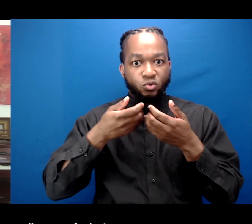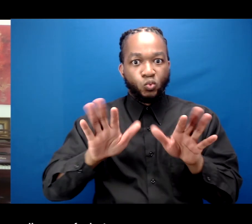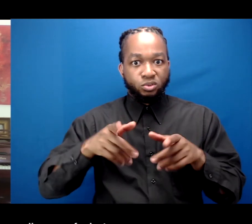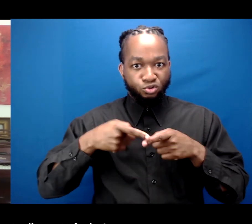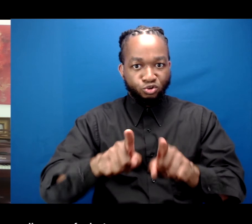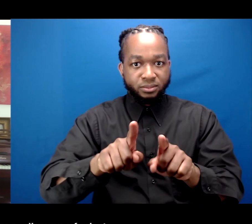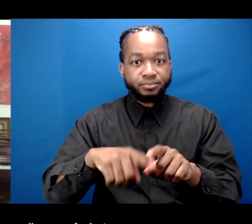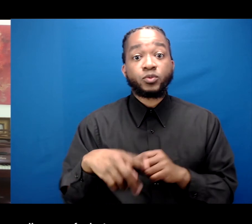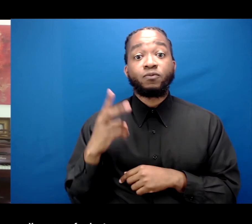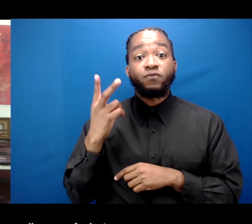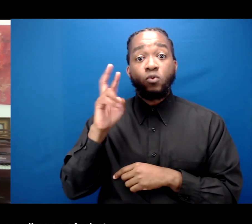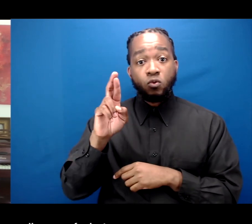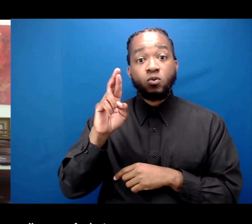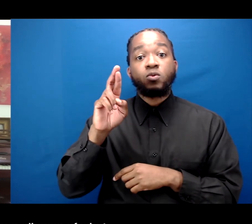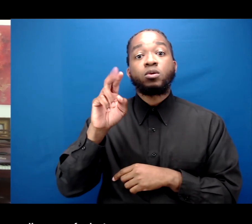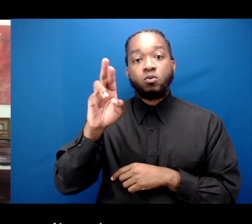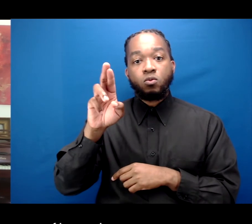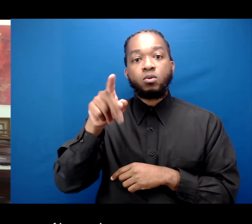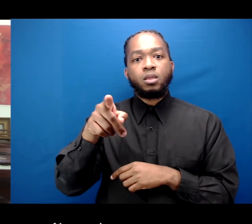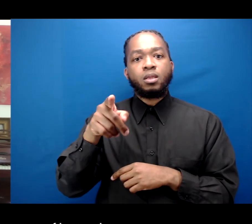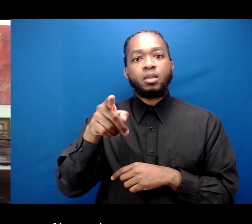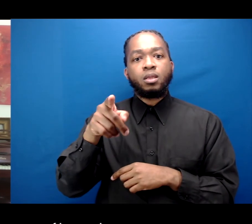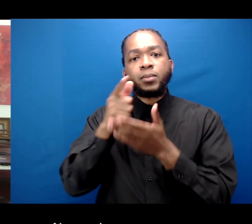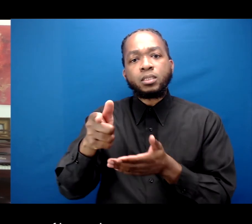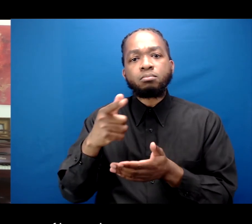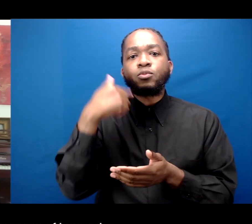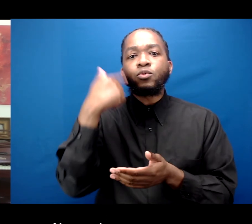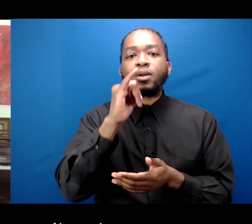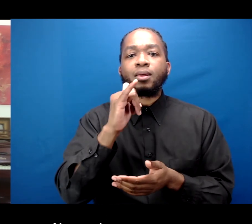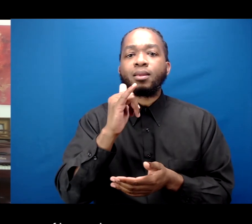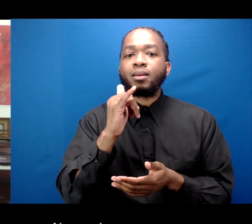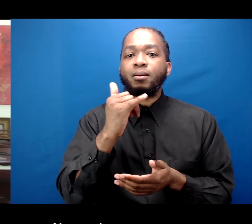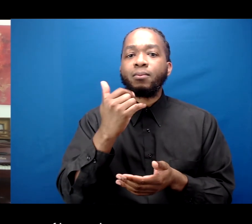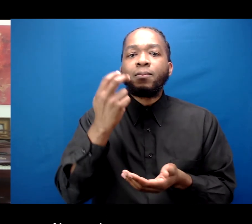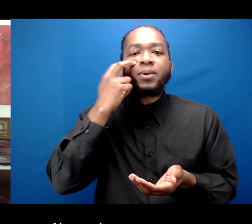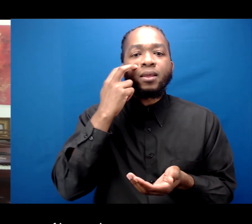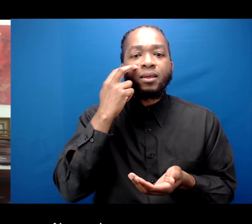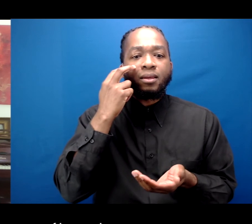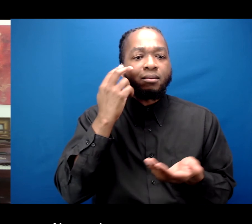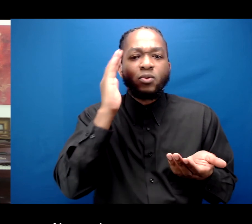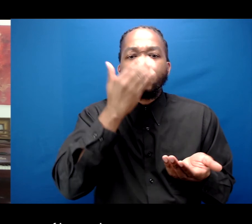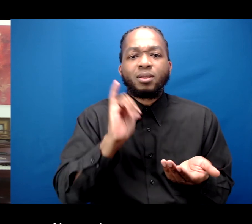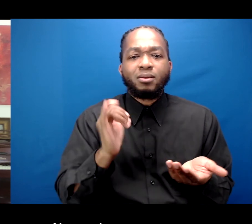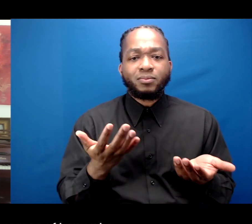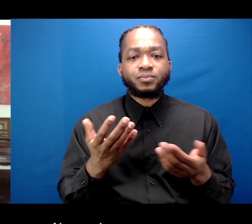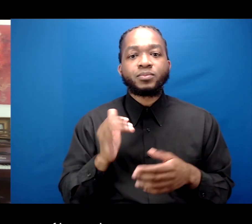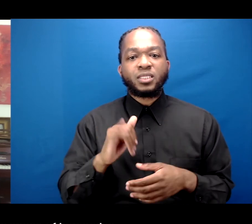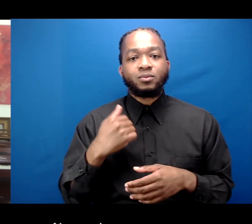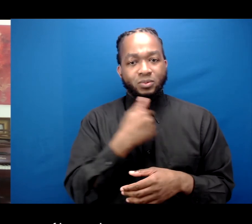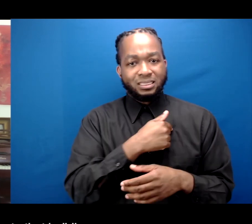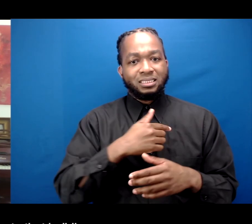what it's like to be blind. We're excited in general to explore this new space of immersive computing and building in